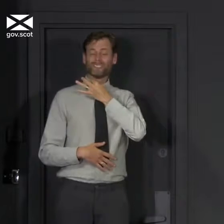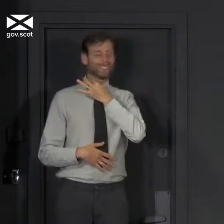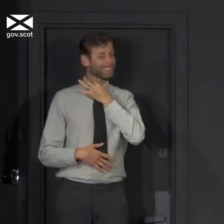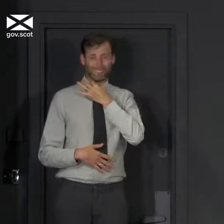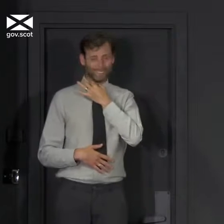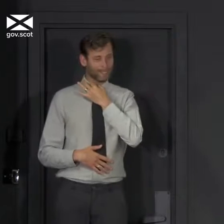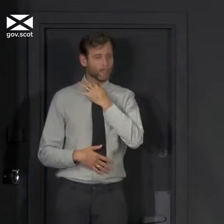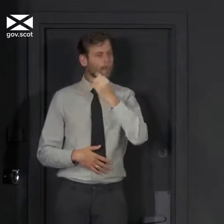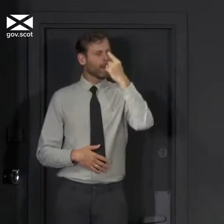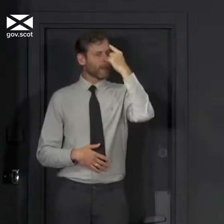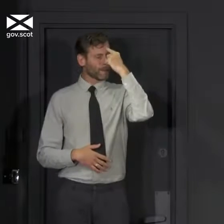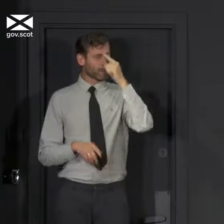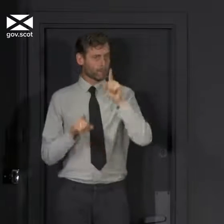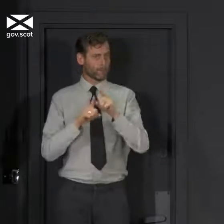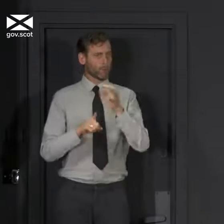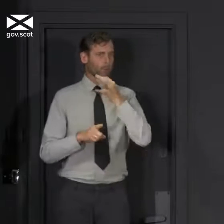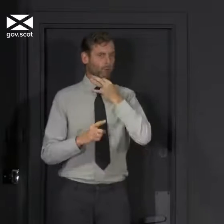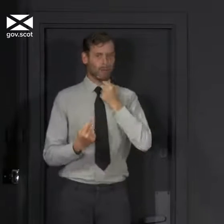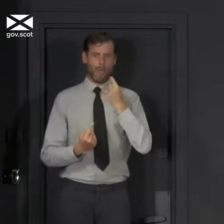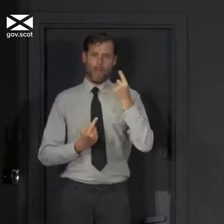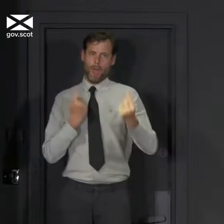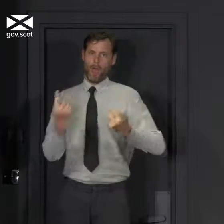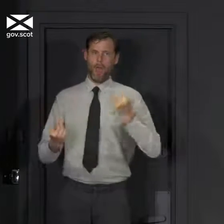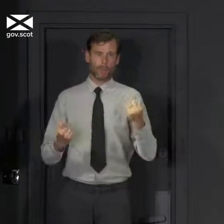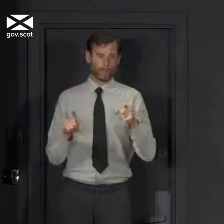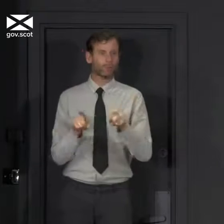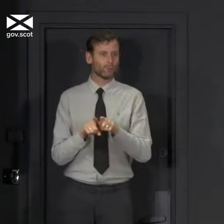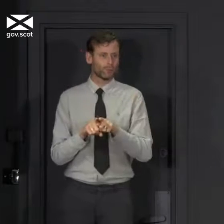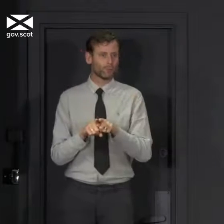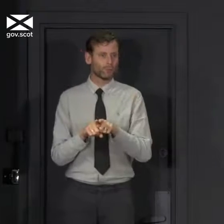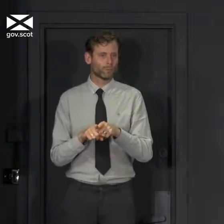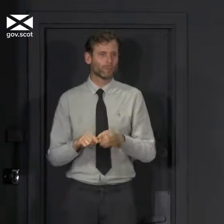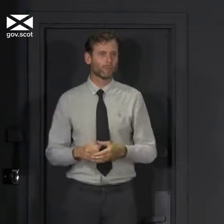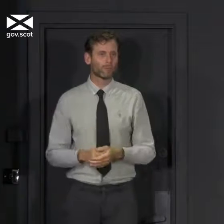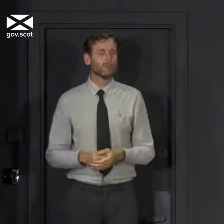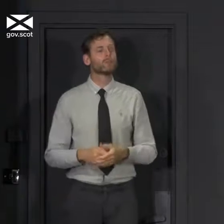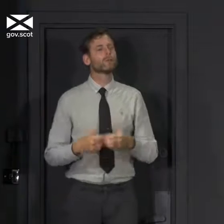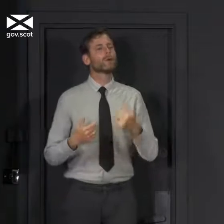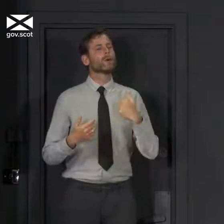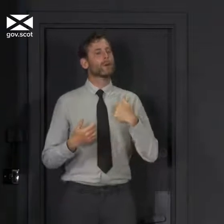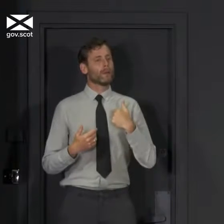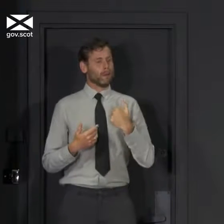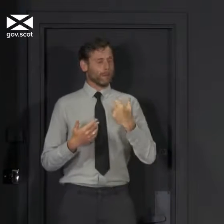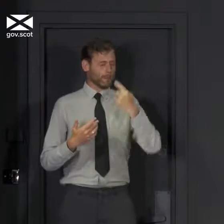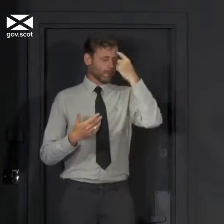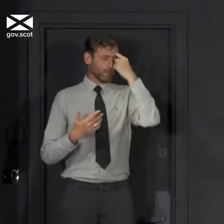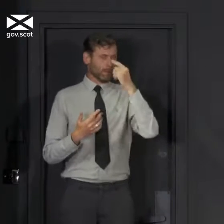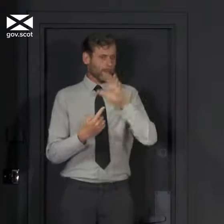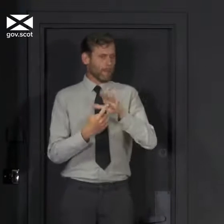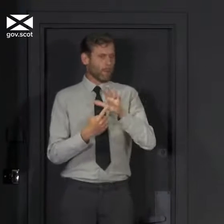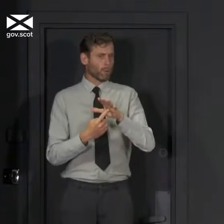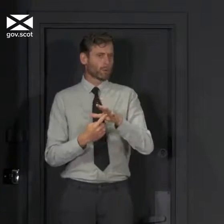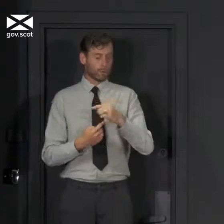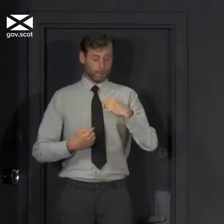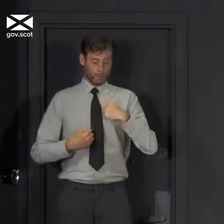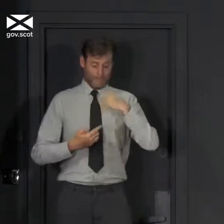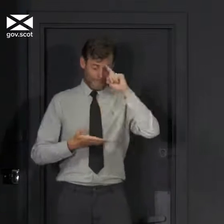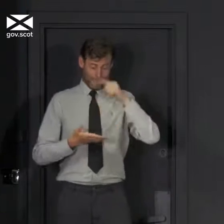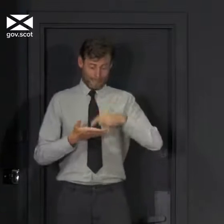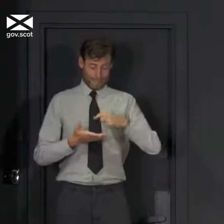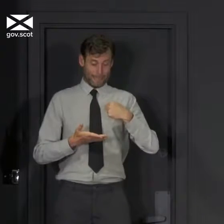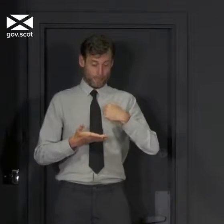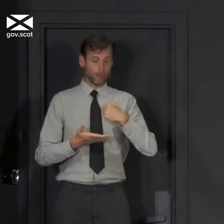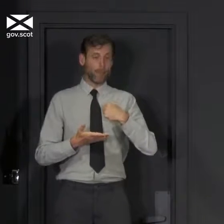family, but it affects the health and well-being of us all. So my decisions affect you, and your